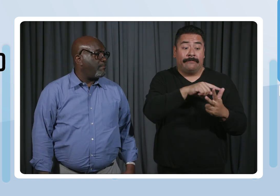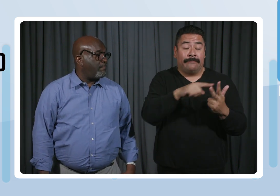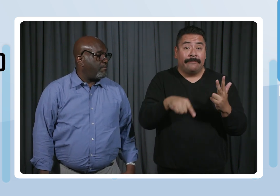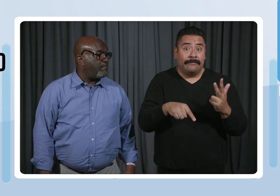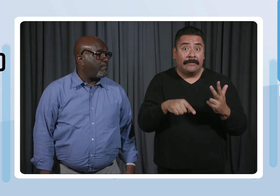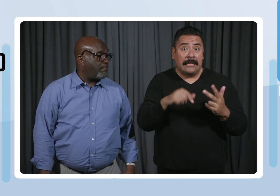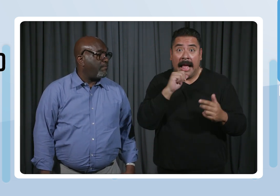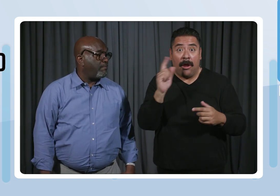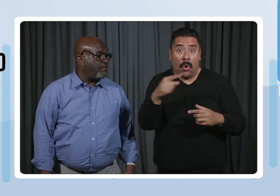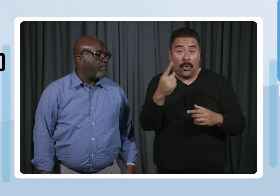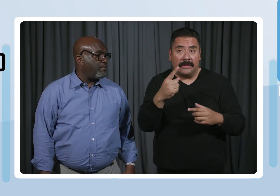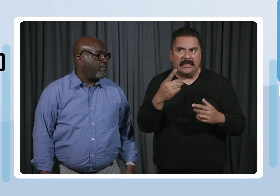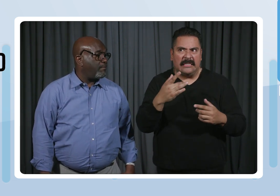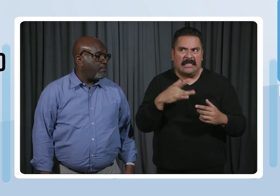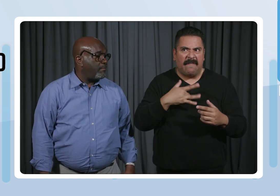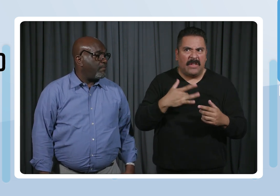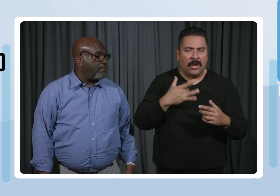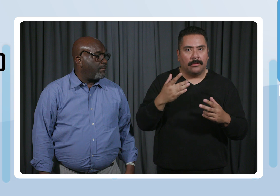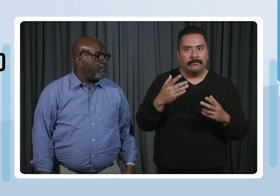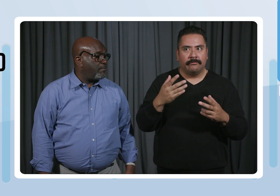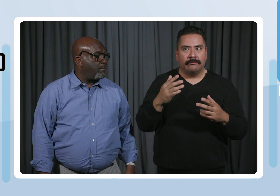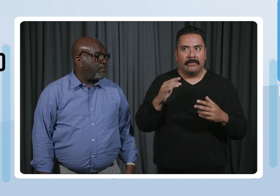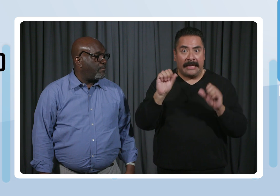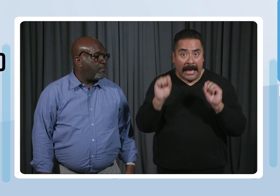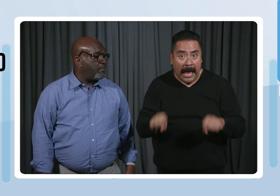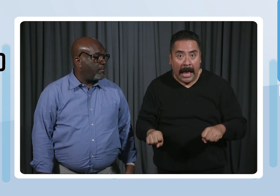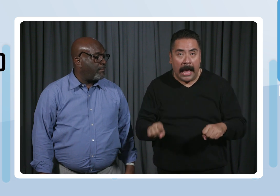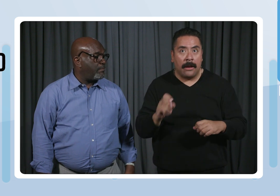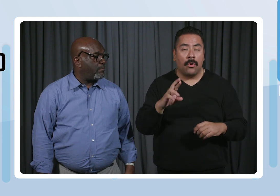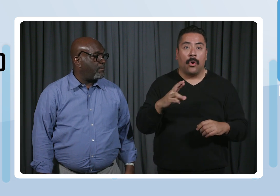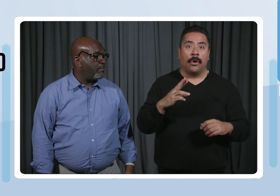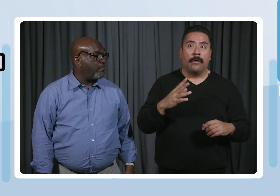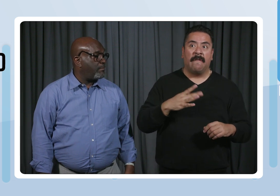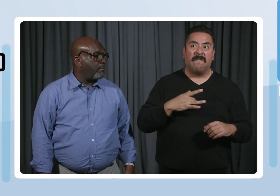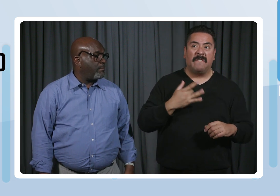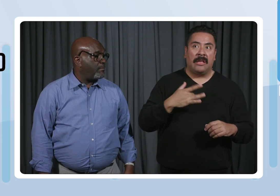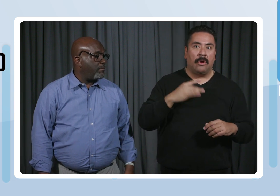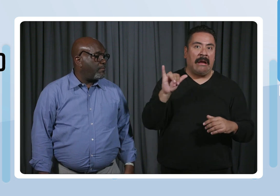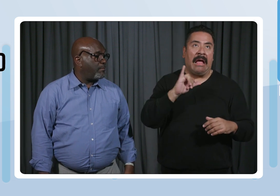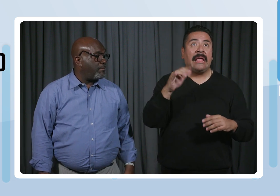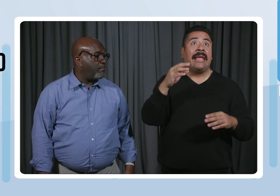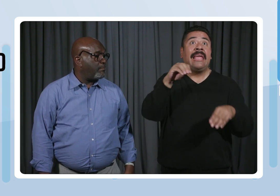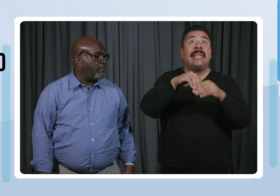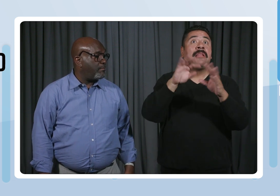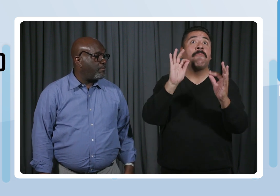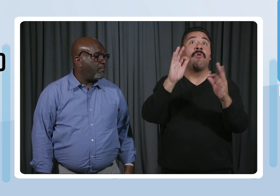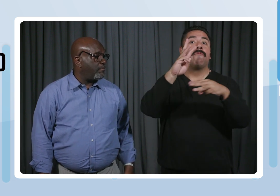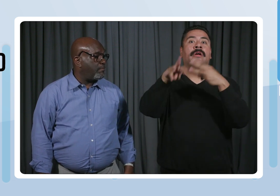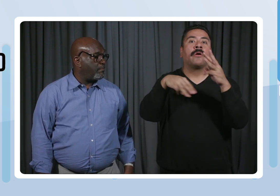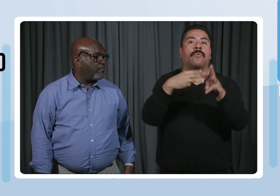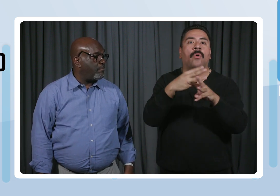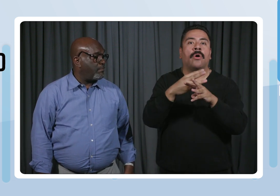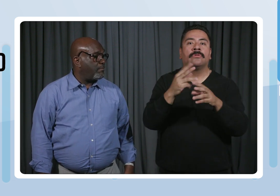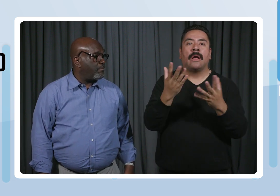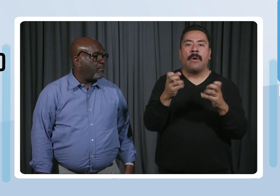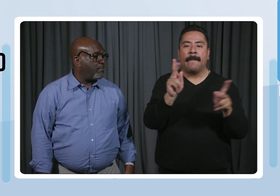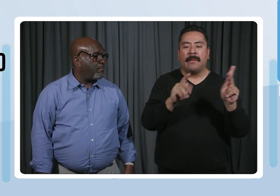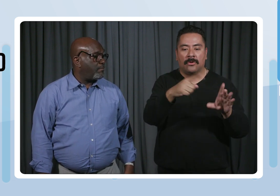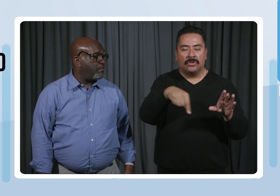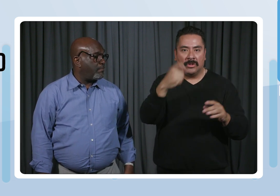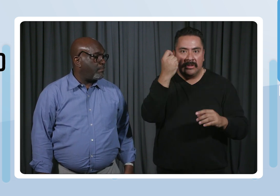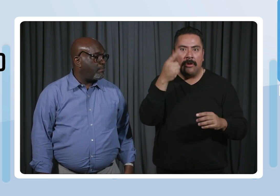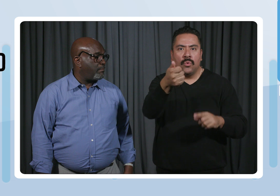true and it seems a little bit idealistic, I want people to understand that you are in control of